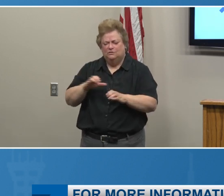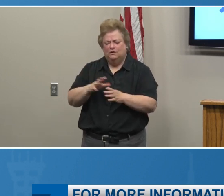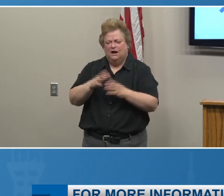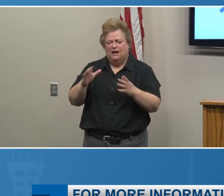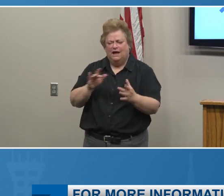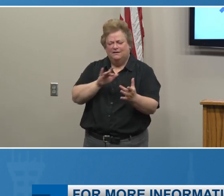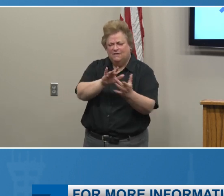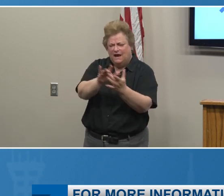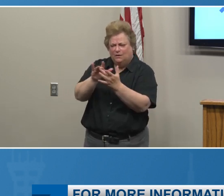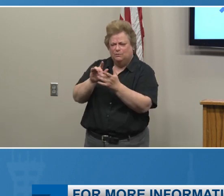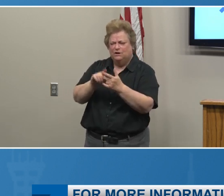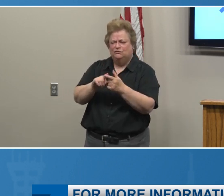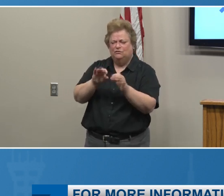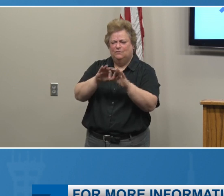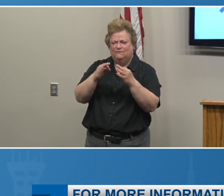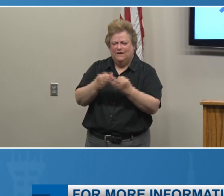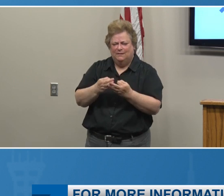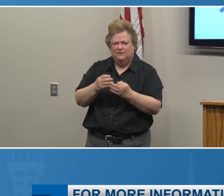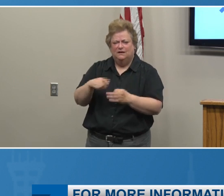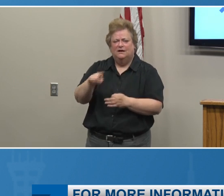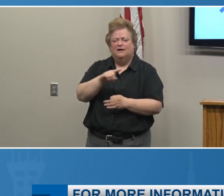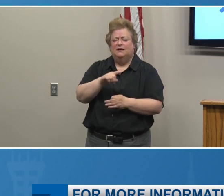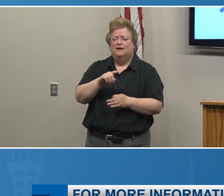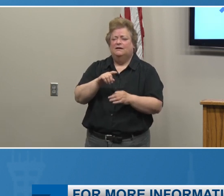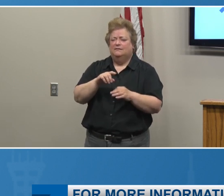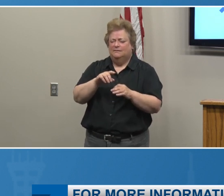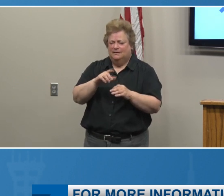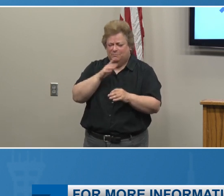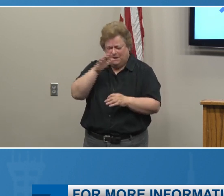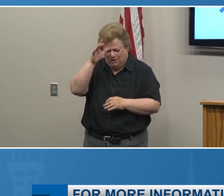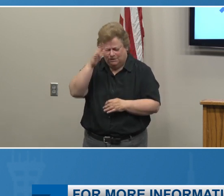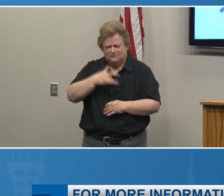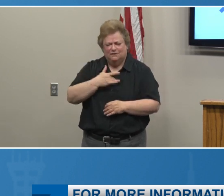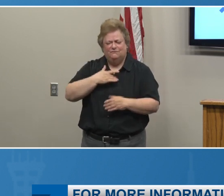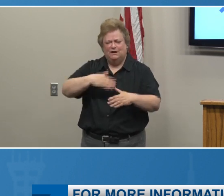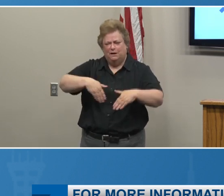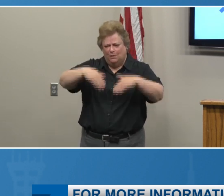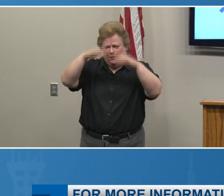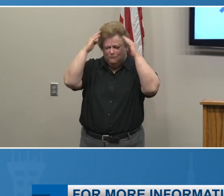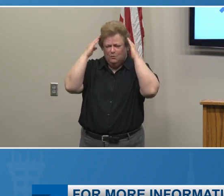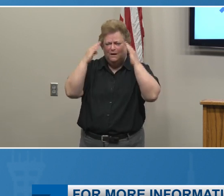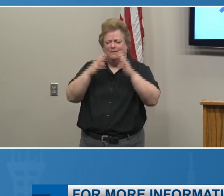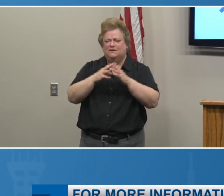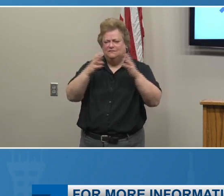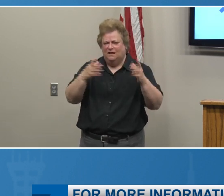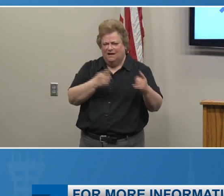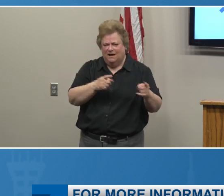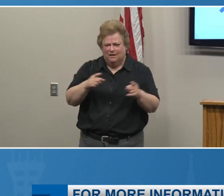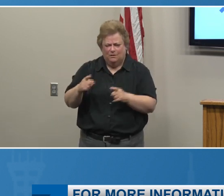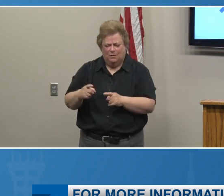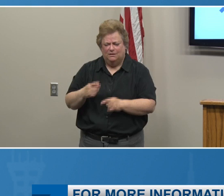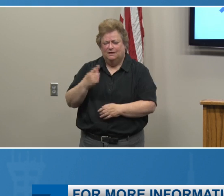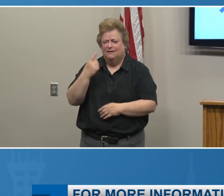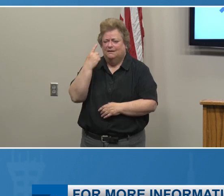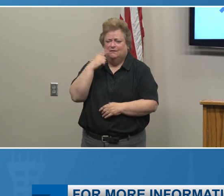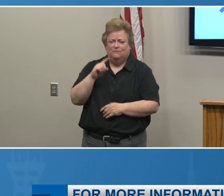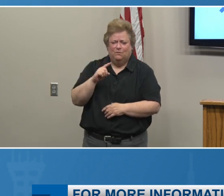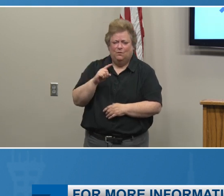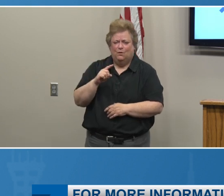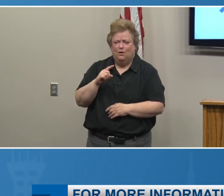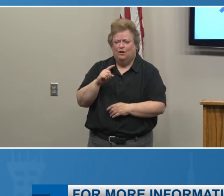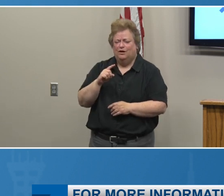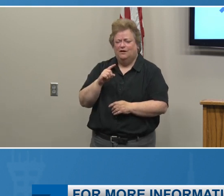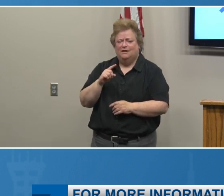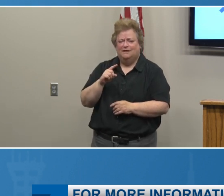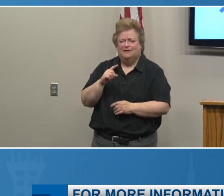to families what we're hearing is that parents are very overwhelmed there's a lot going on both just in terms of now be